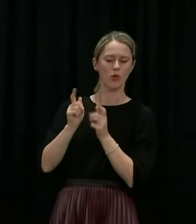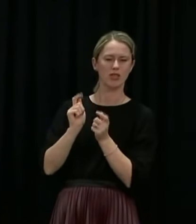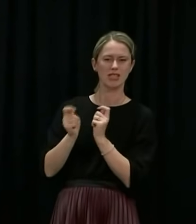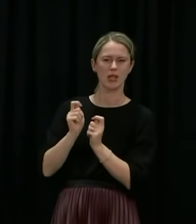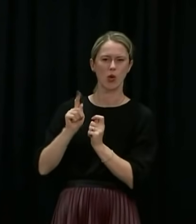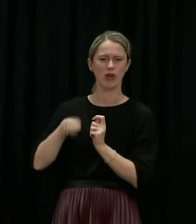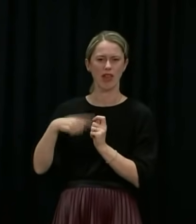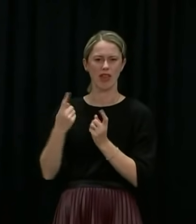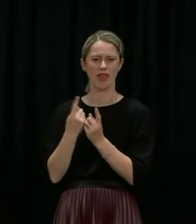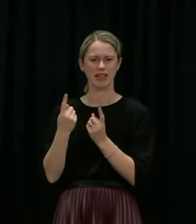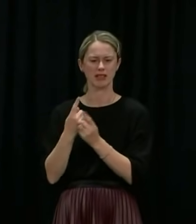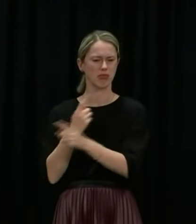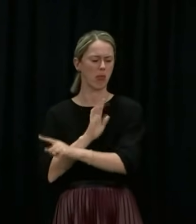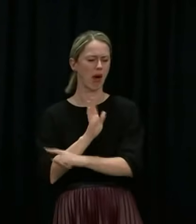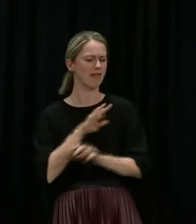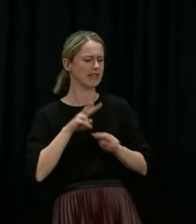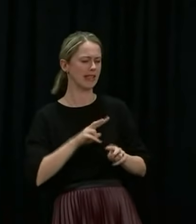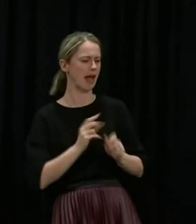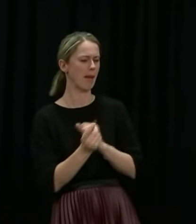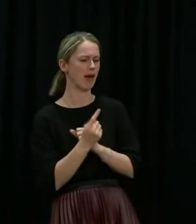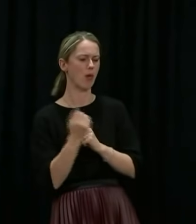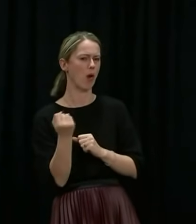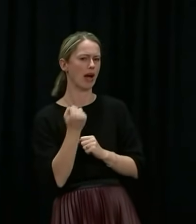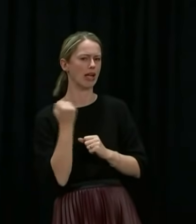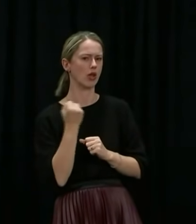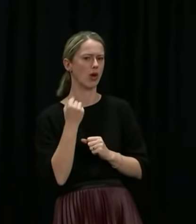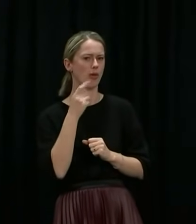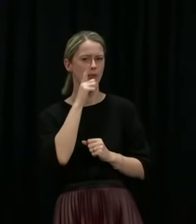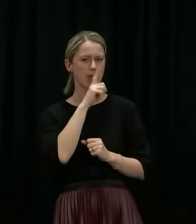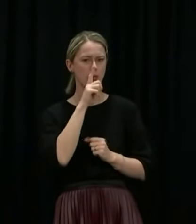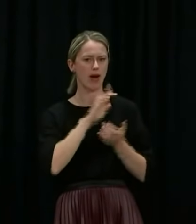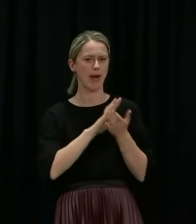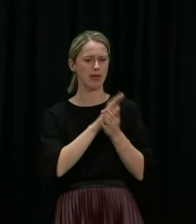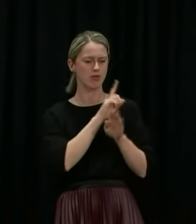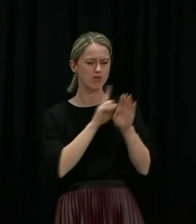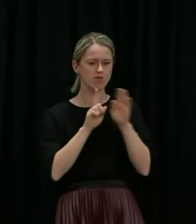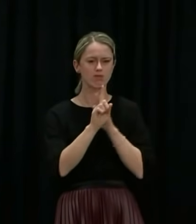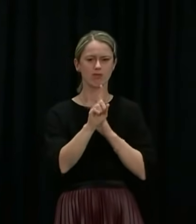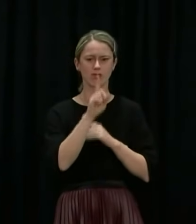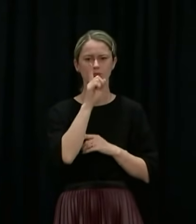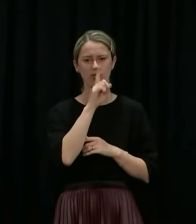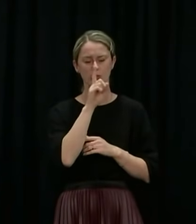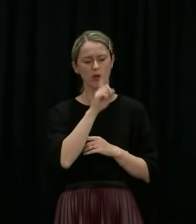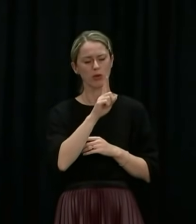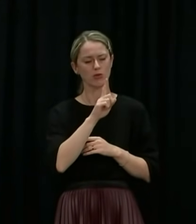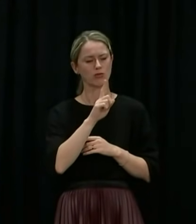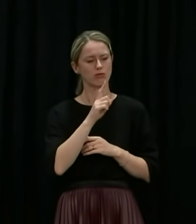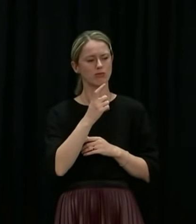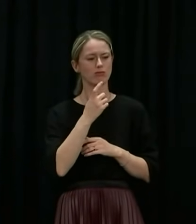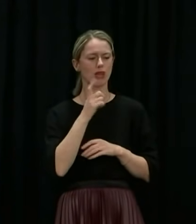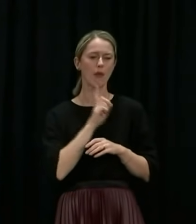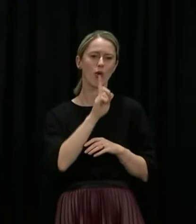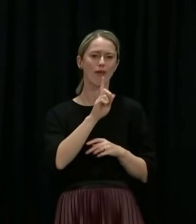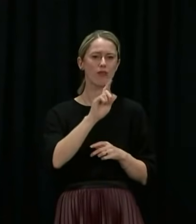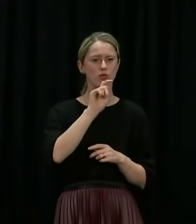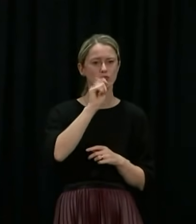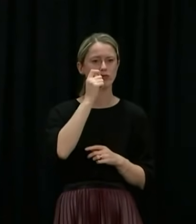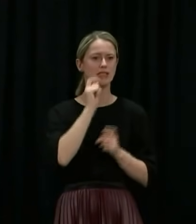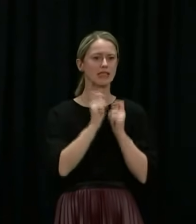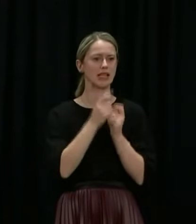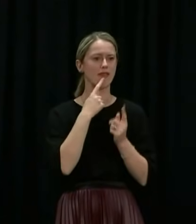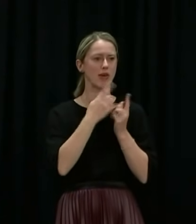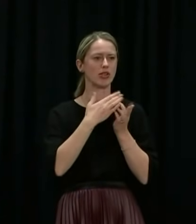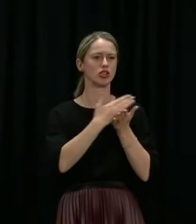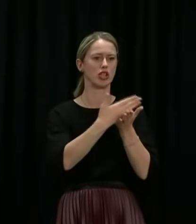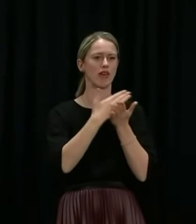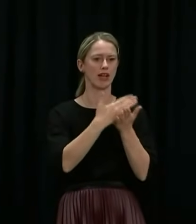play like those two? No, I haven't seen any evidence of people reluctant to come forward in the Waikato. The feedback that we've had is that people have been very forthcoming. People have been good at sharing their